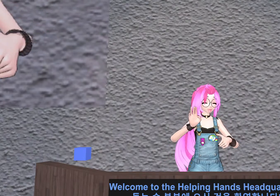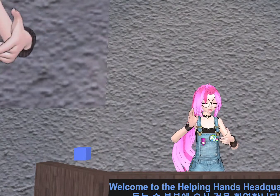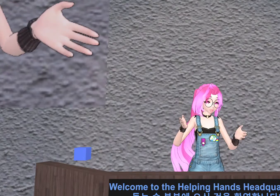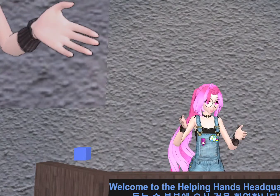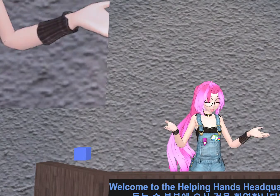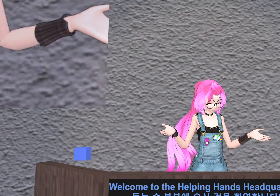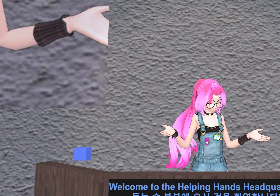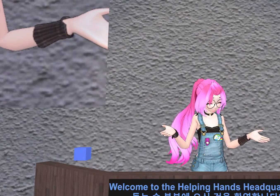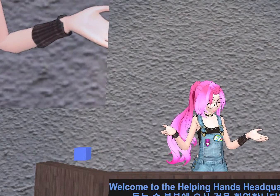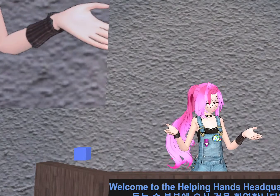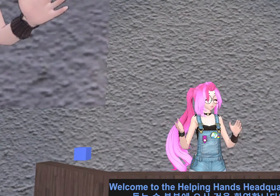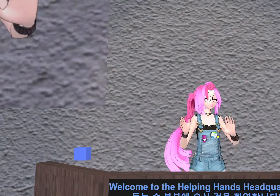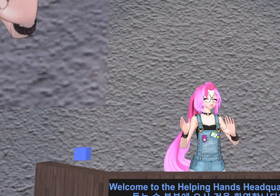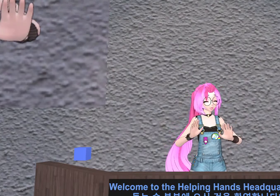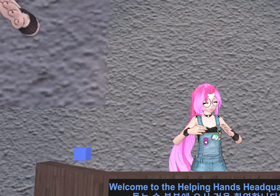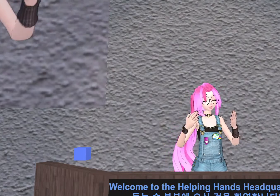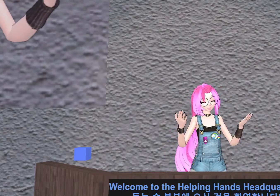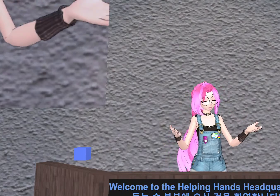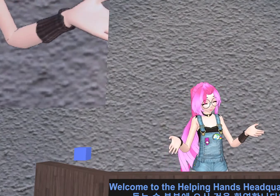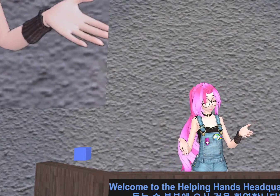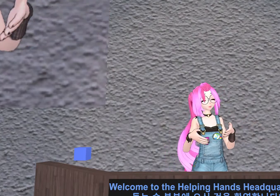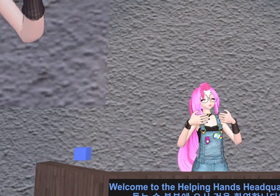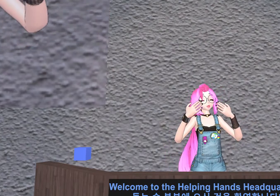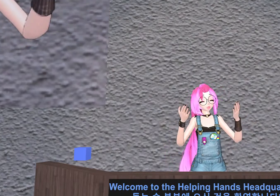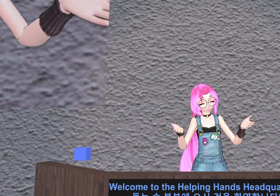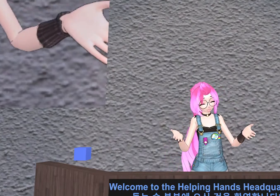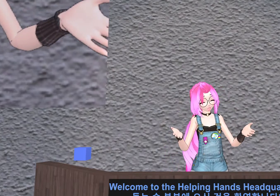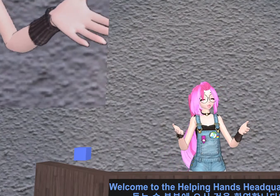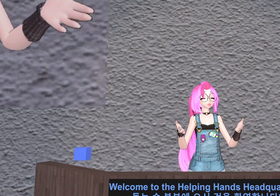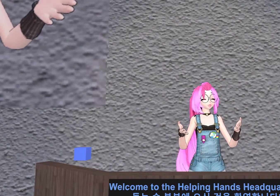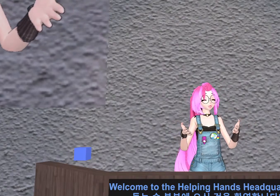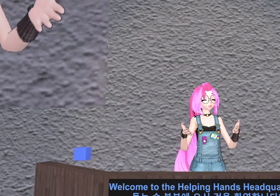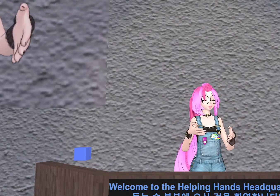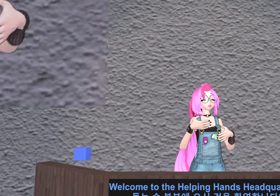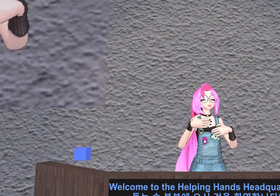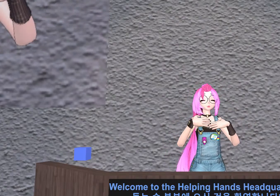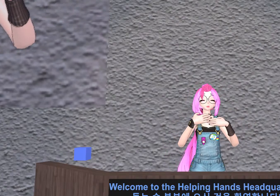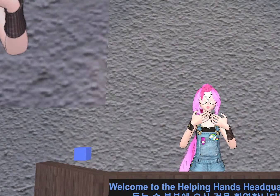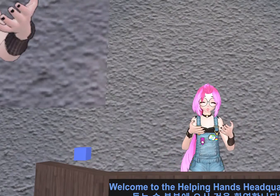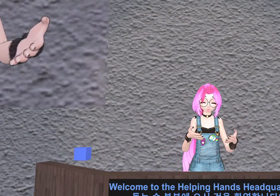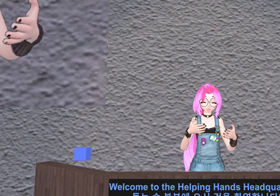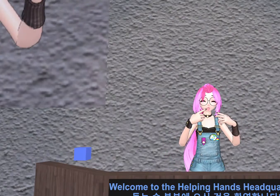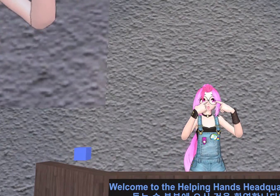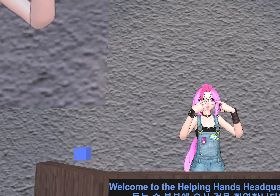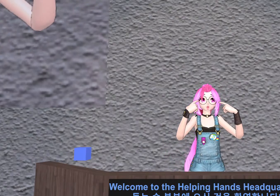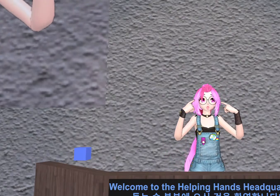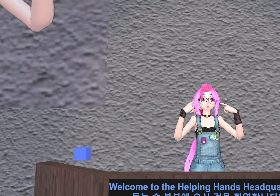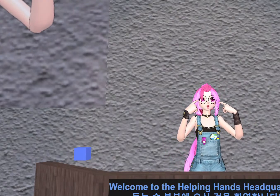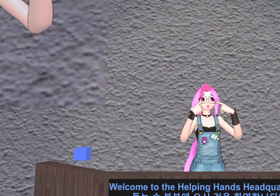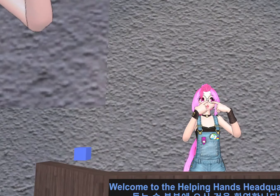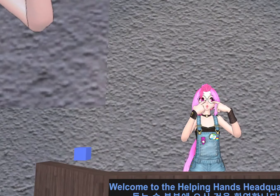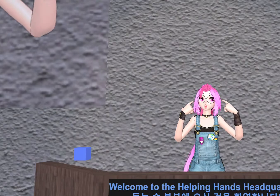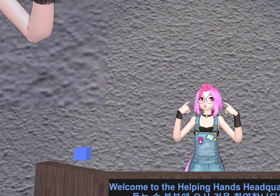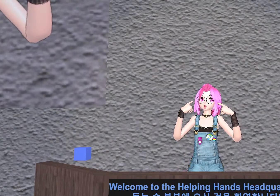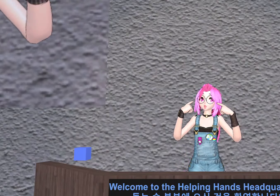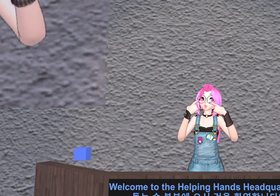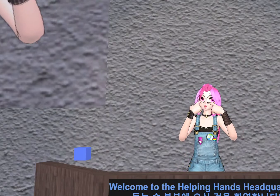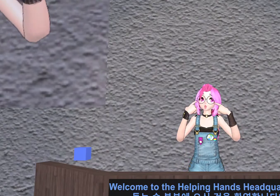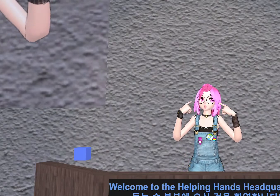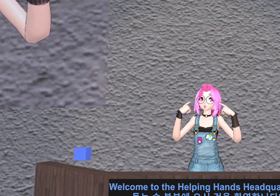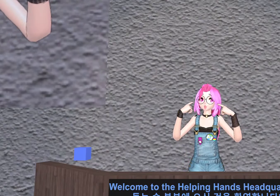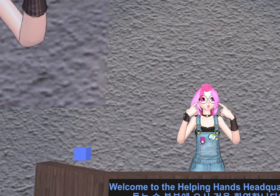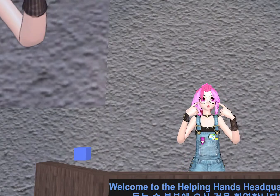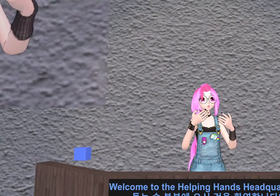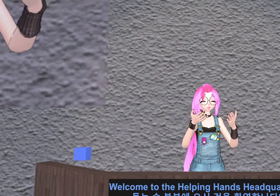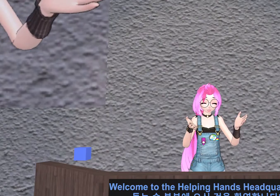baby identifies as a non-binary person. It's just a non-gendered way to describe something, and it's right in